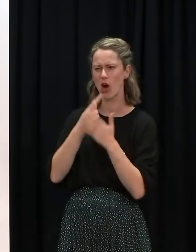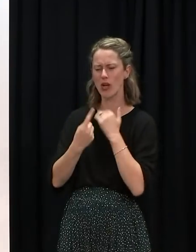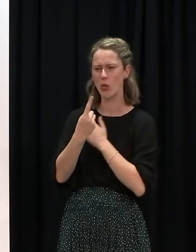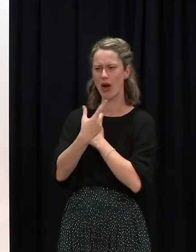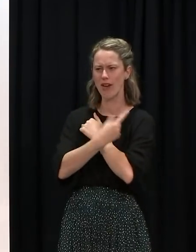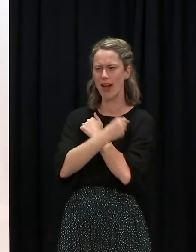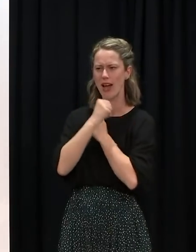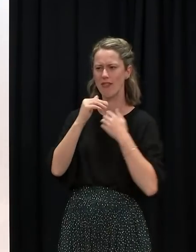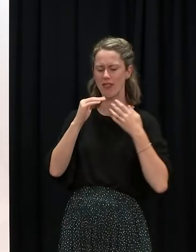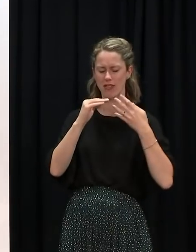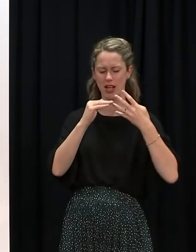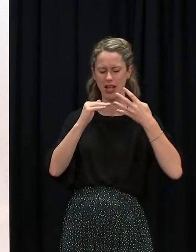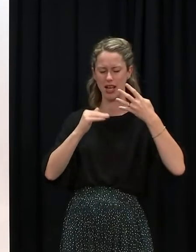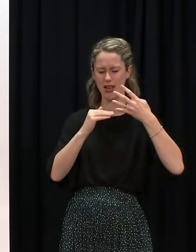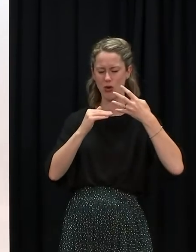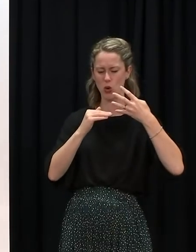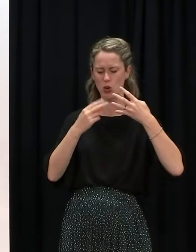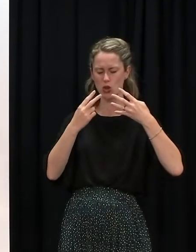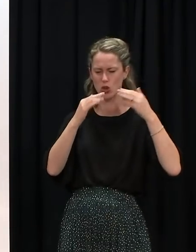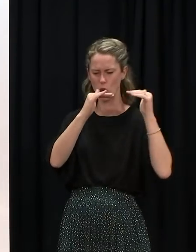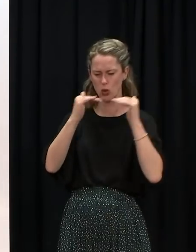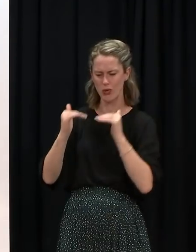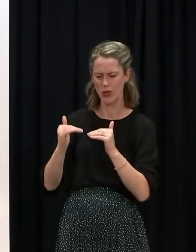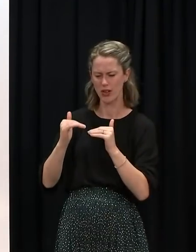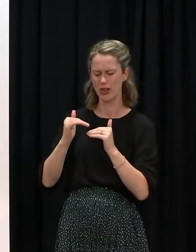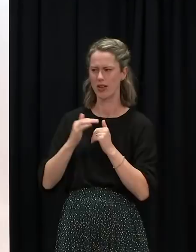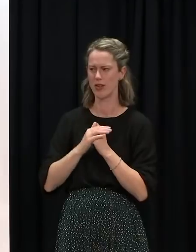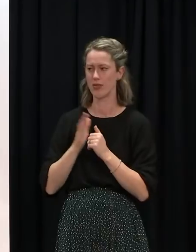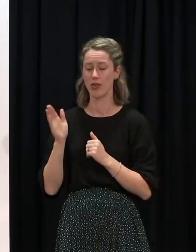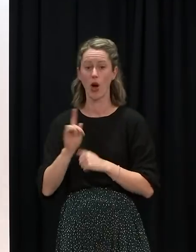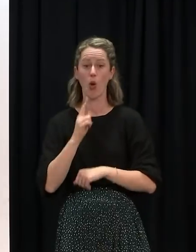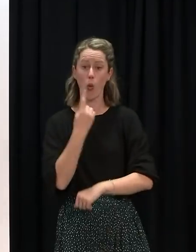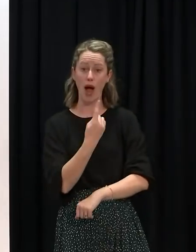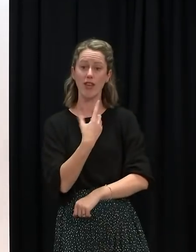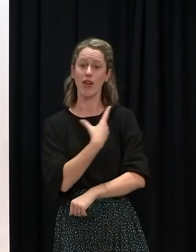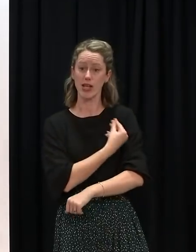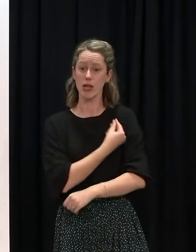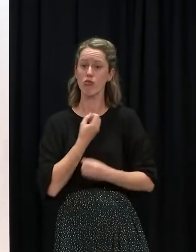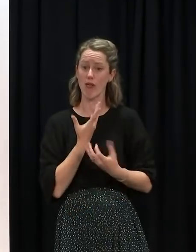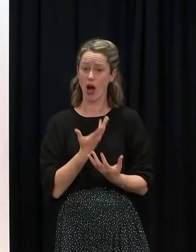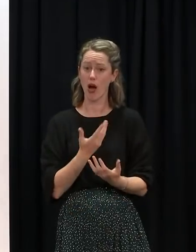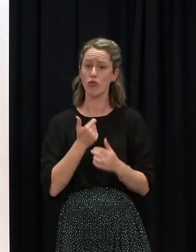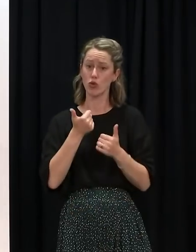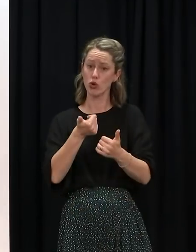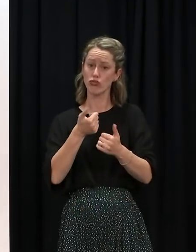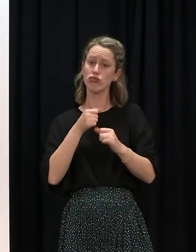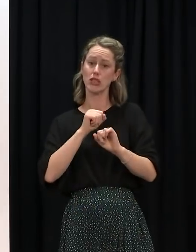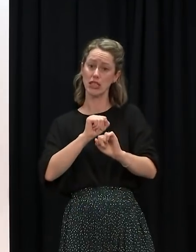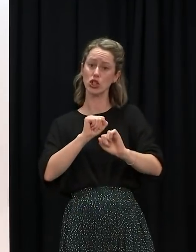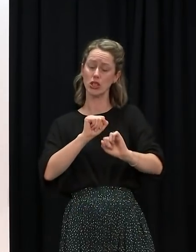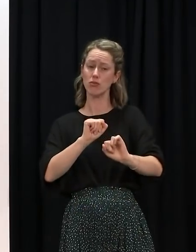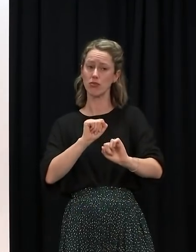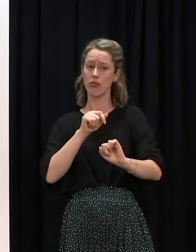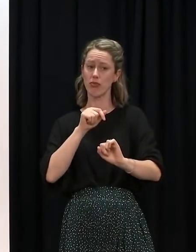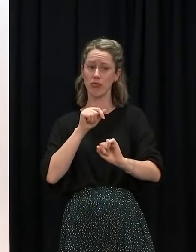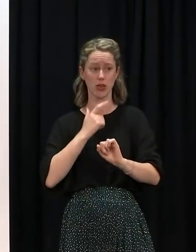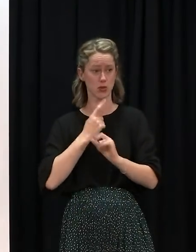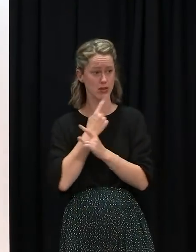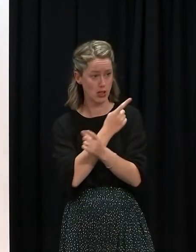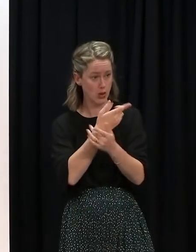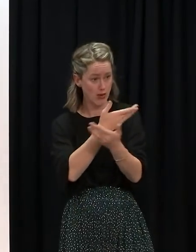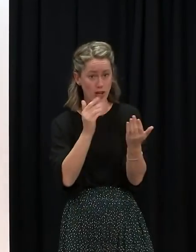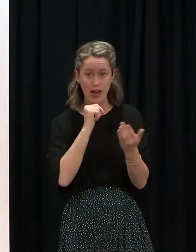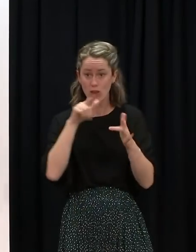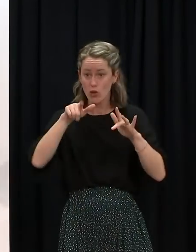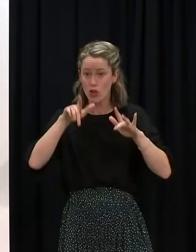level two, if you've got 90% of Aucklanders first dose. One dose of vaccination does already provide a significant level of protection. So that's my message to everybody.